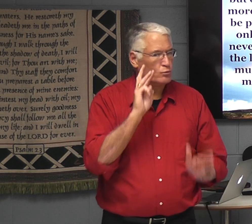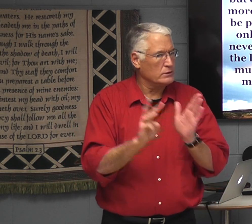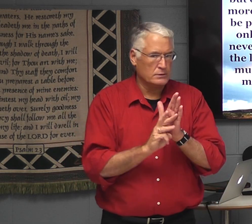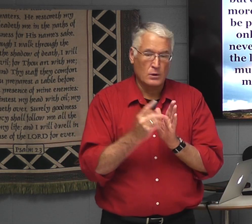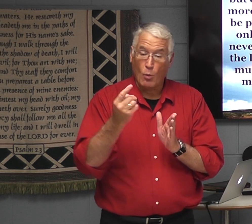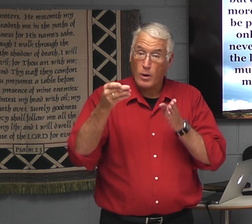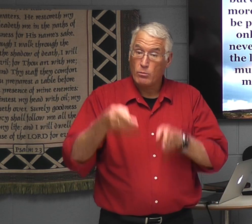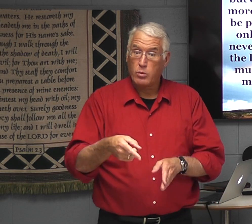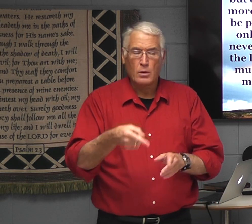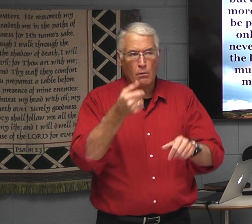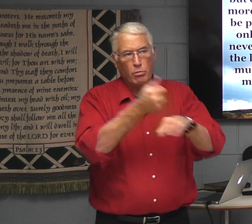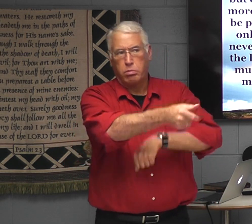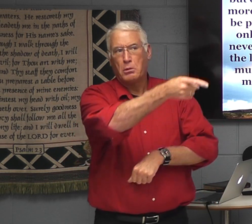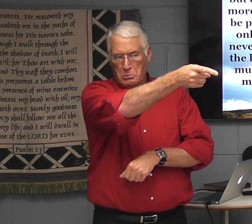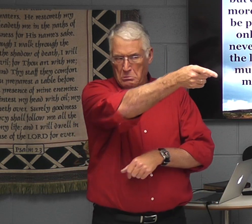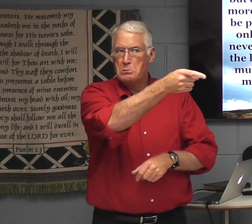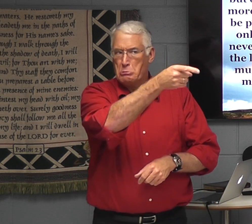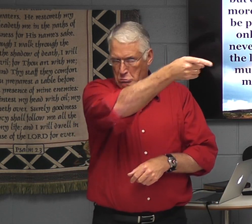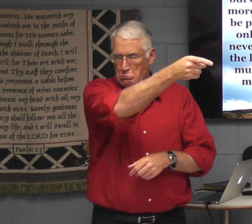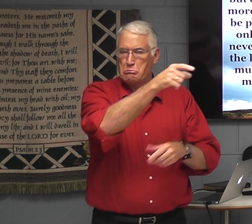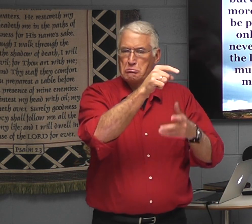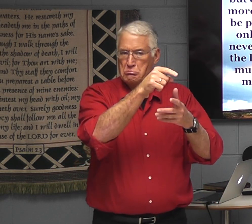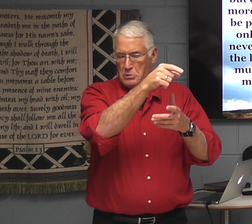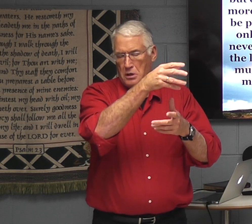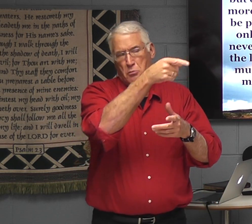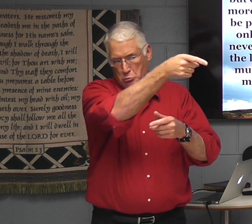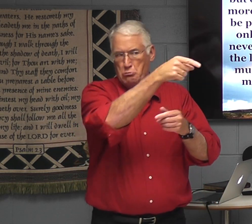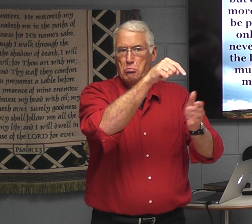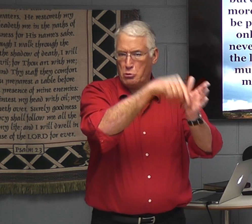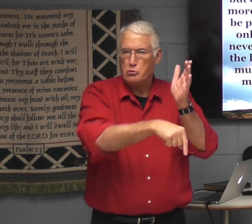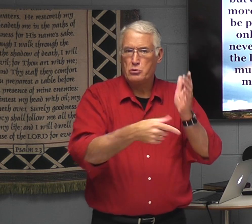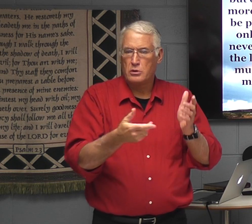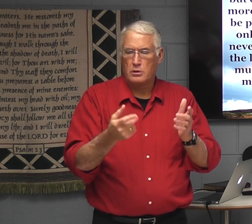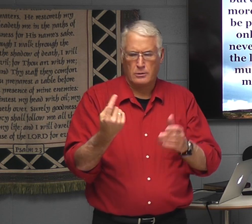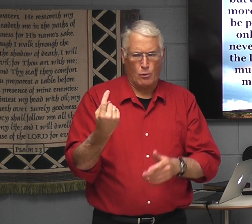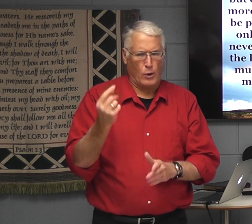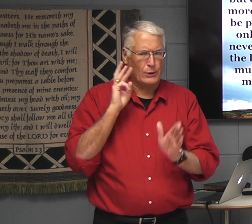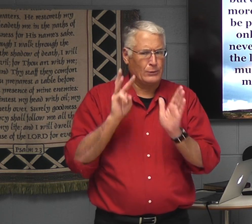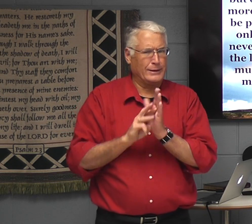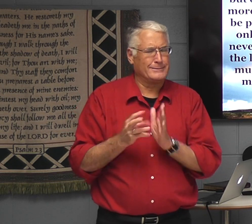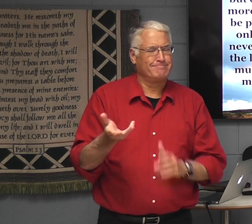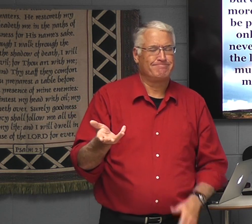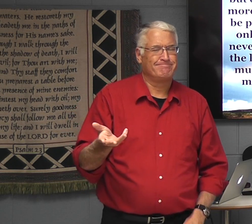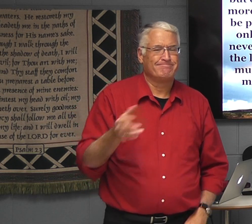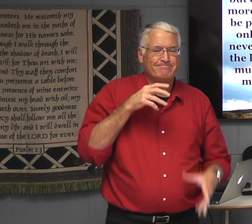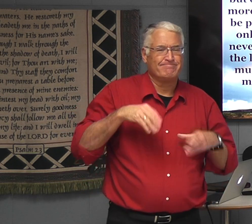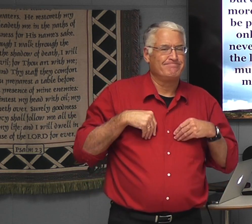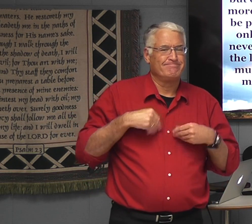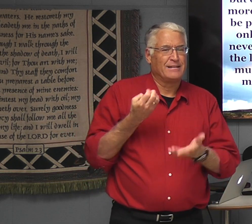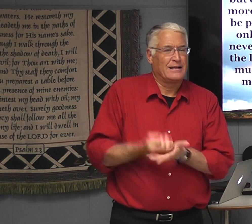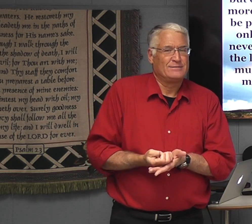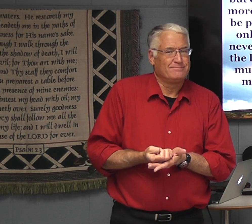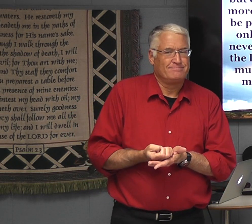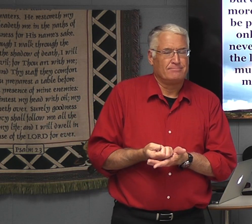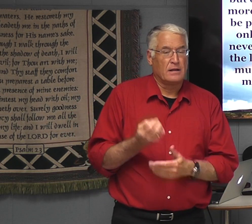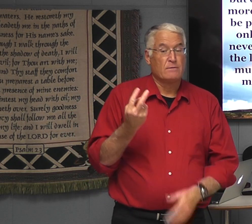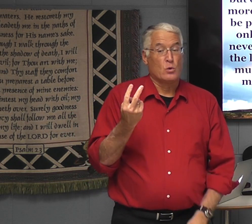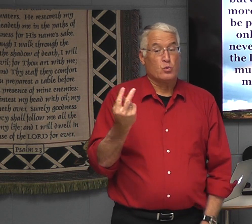5. One person says, oh, yep, they blame them for the death, they murdered them. One witness can't accept that as